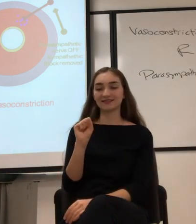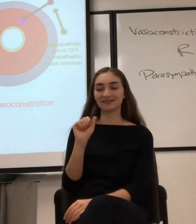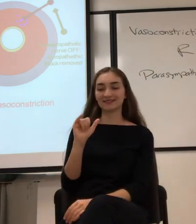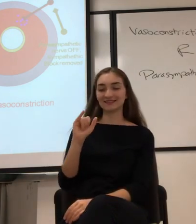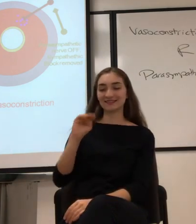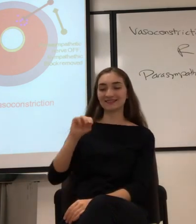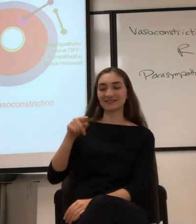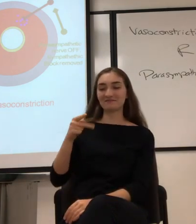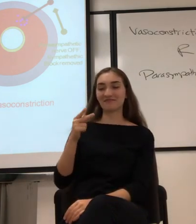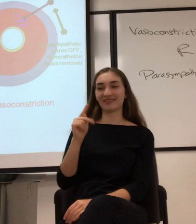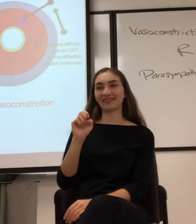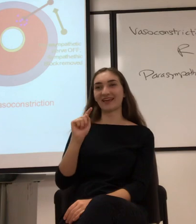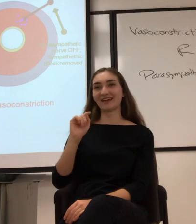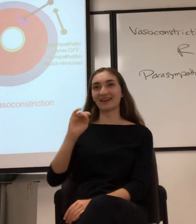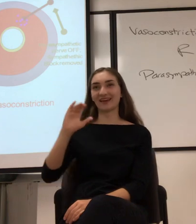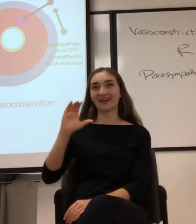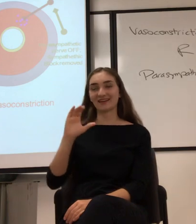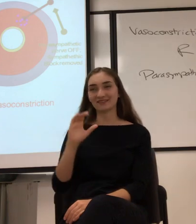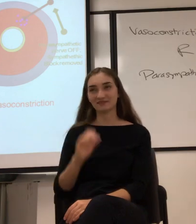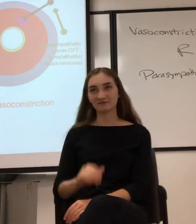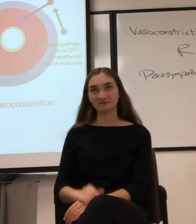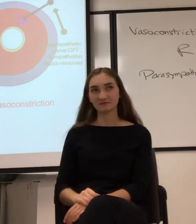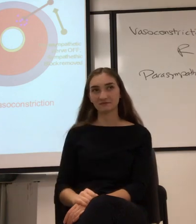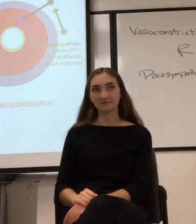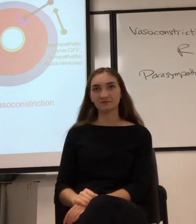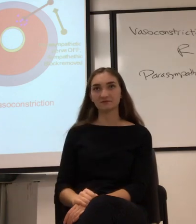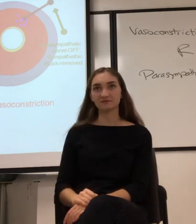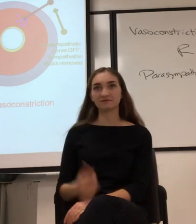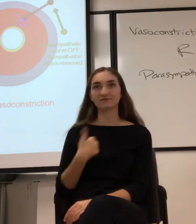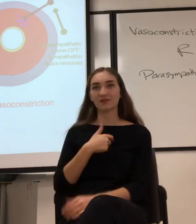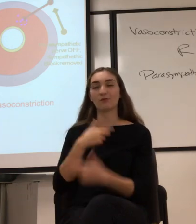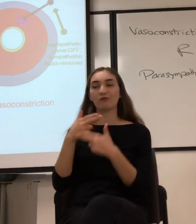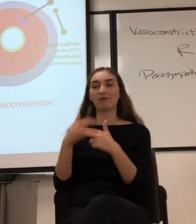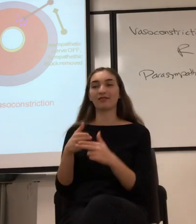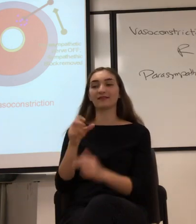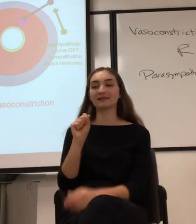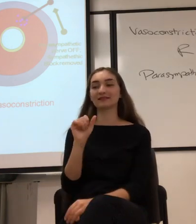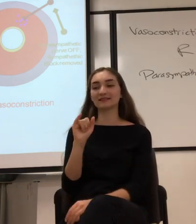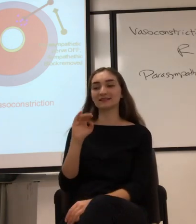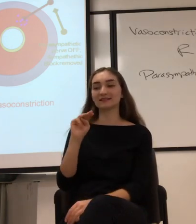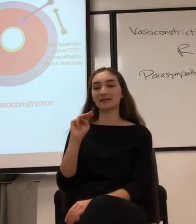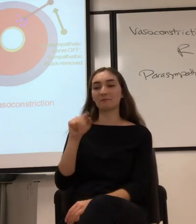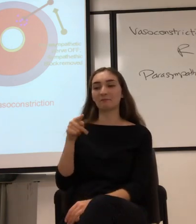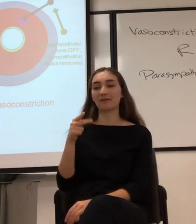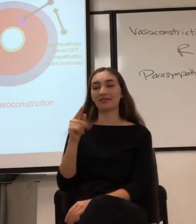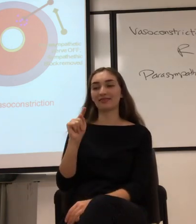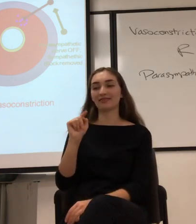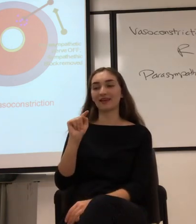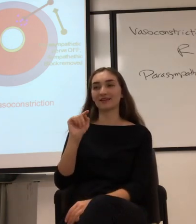inhibit what we call sympathetic tone.